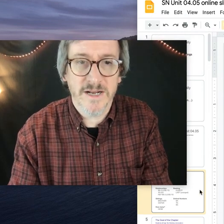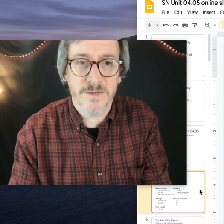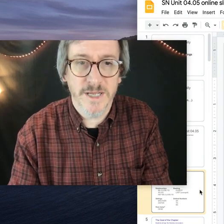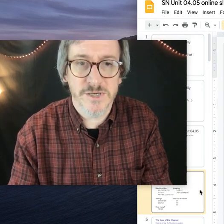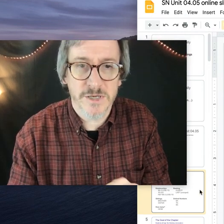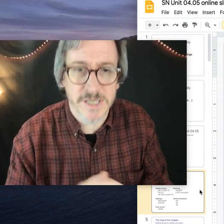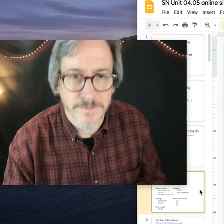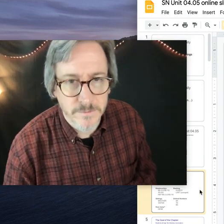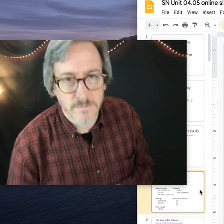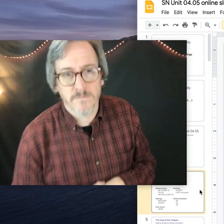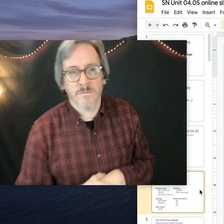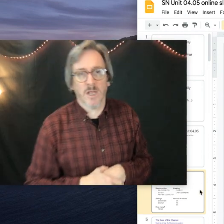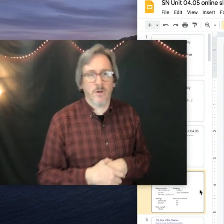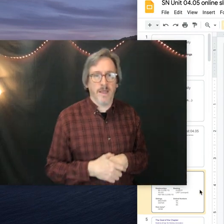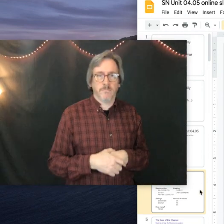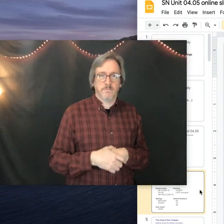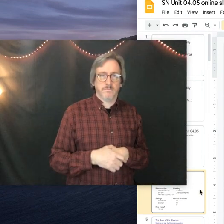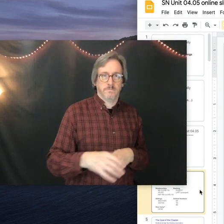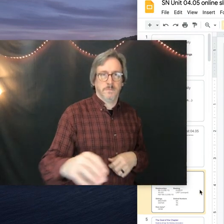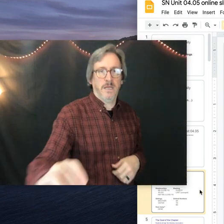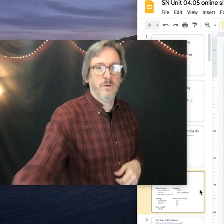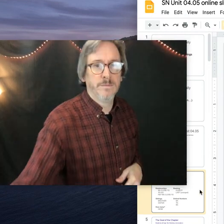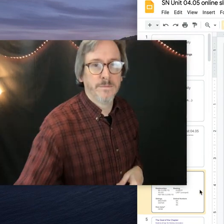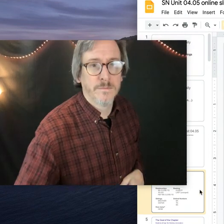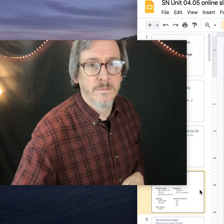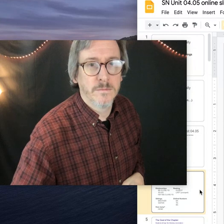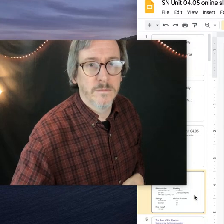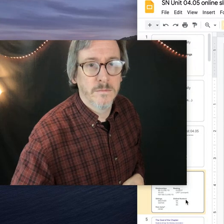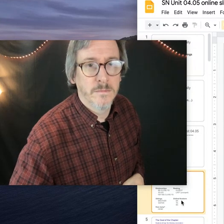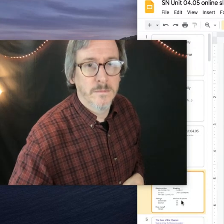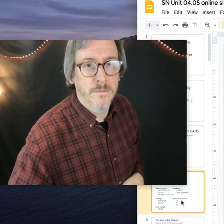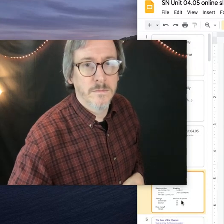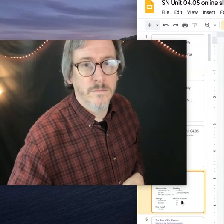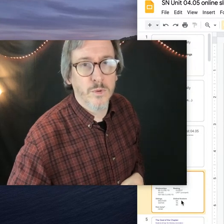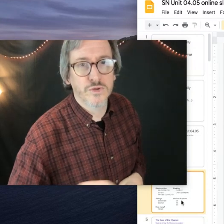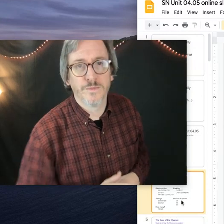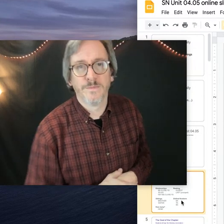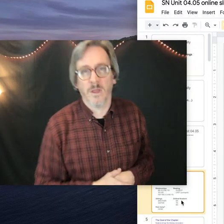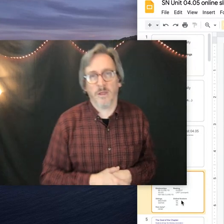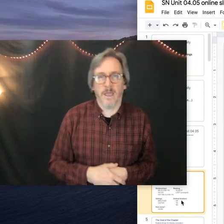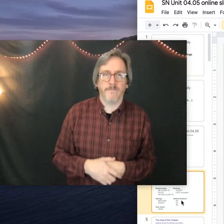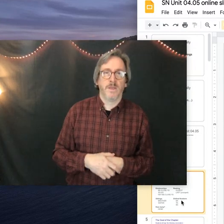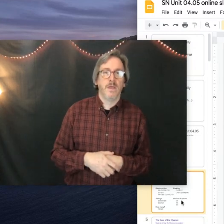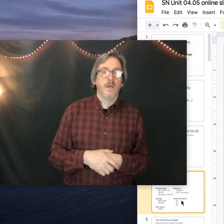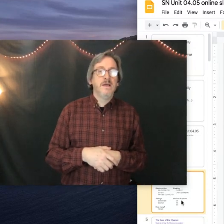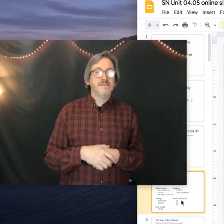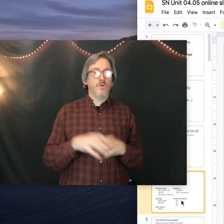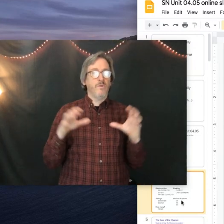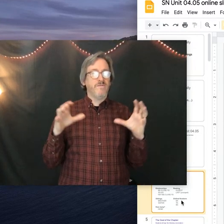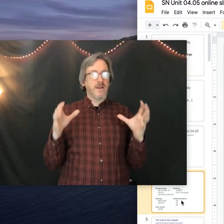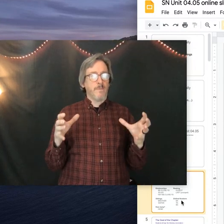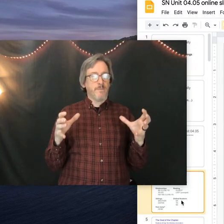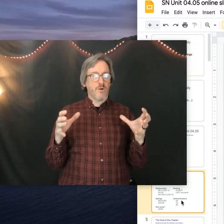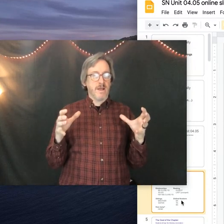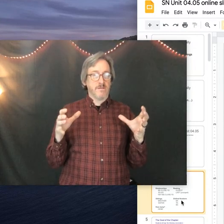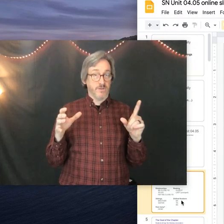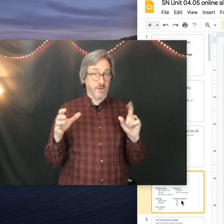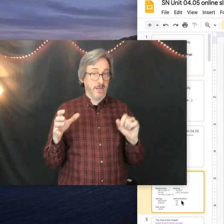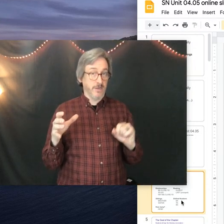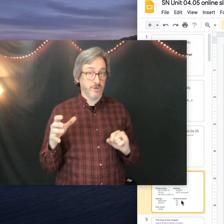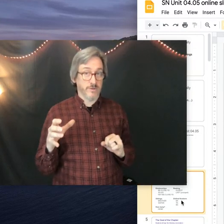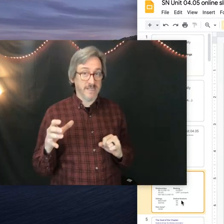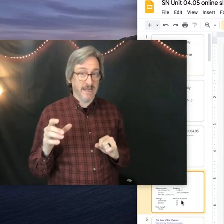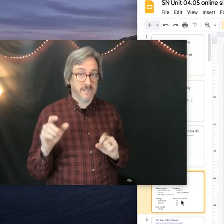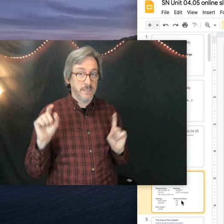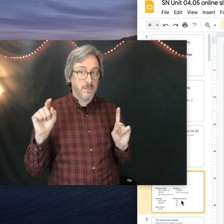Okay, that should be easier to see. Okay. Hello. Bonjour. Okay. So we've got a couple of pronouns that we're